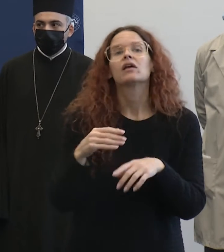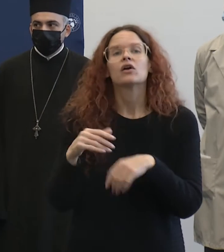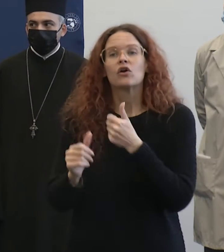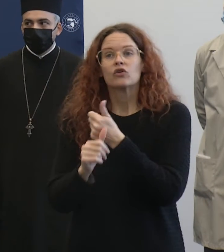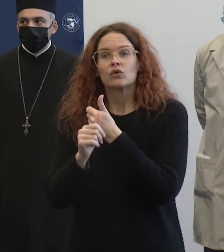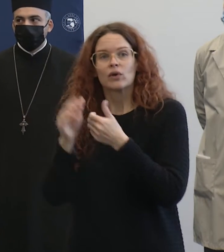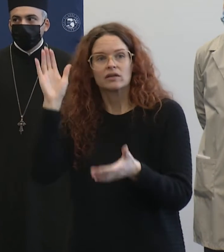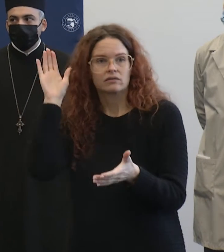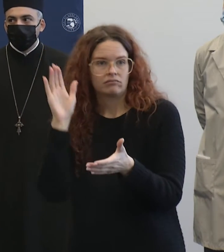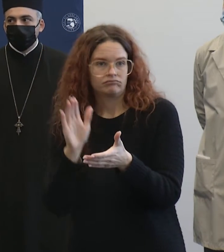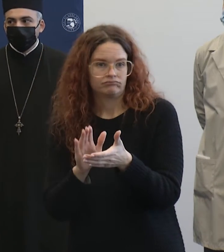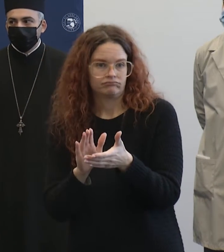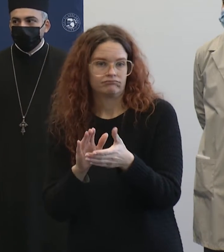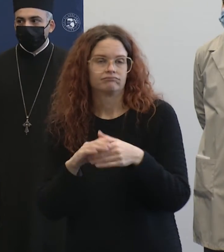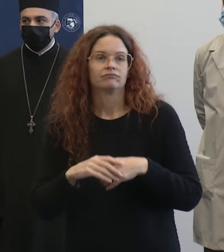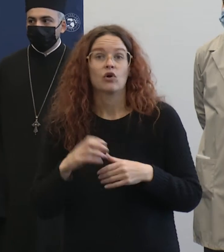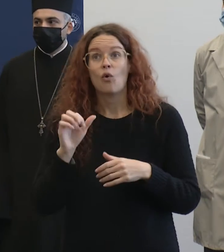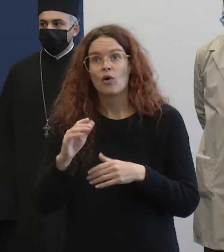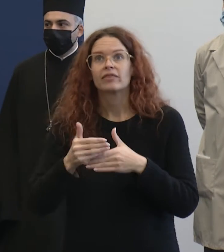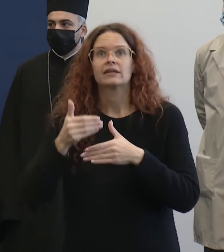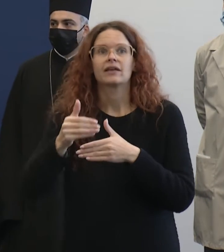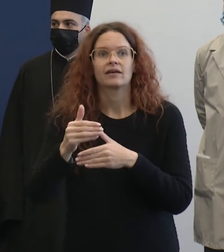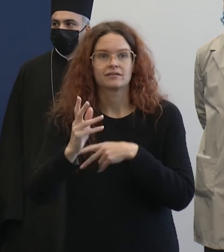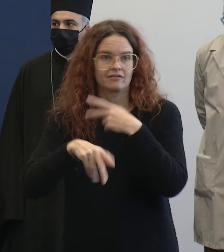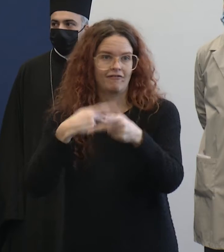for the spread of Omicron or the next variant.